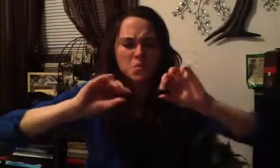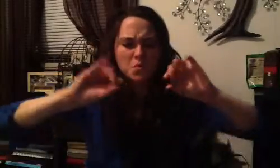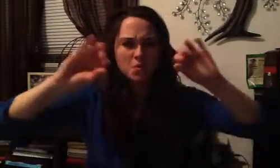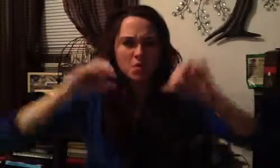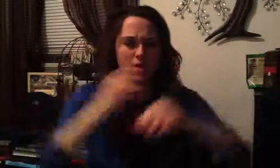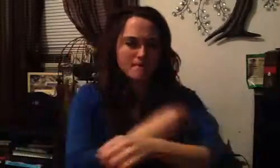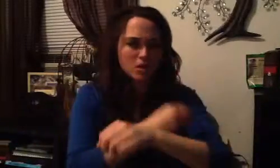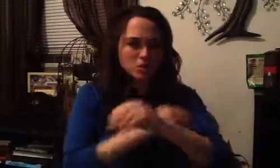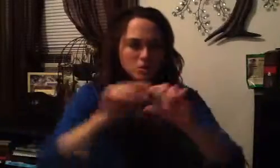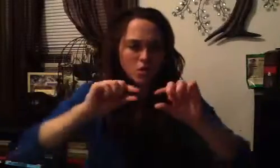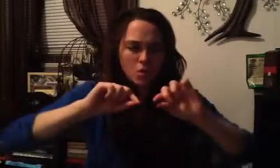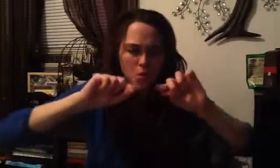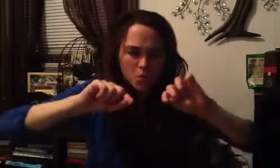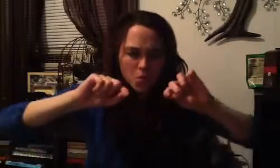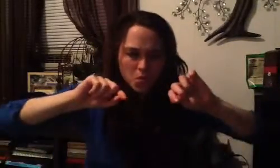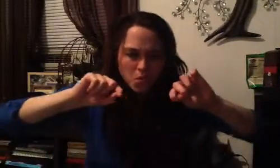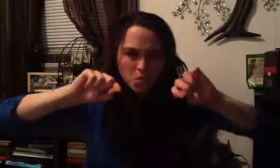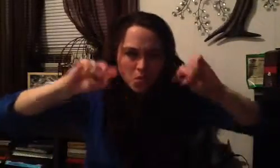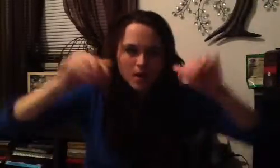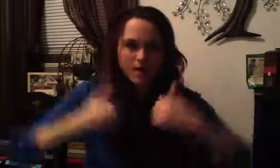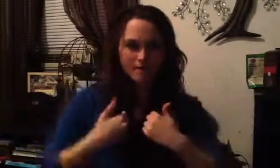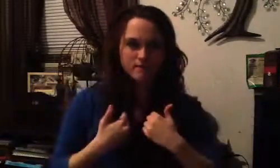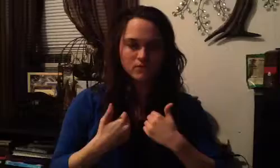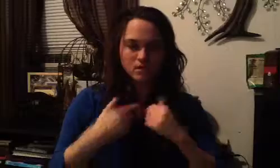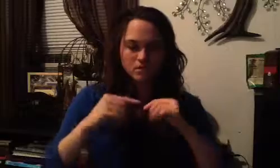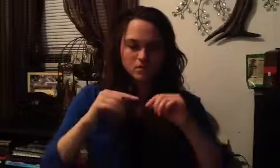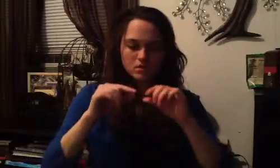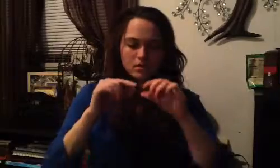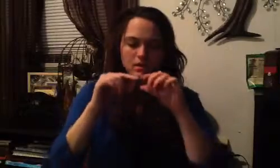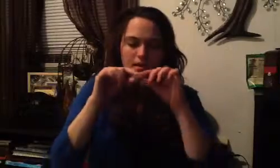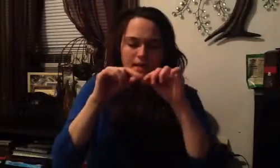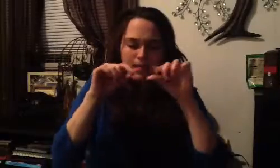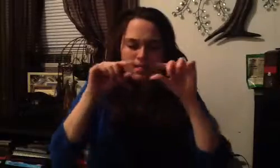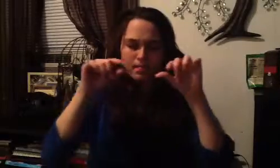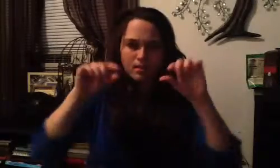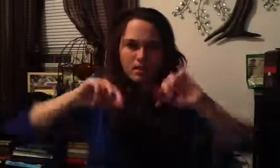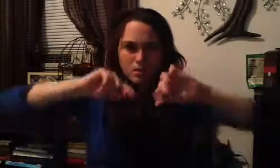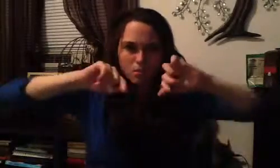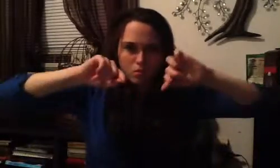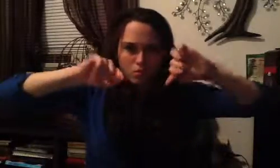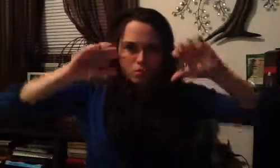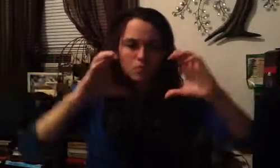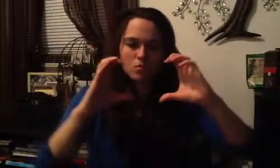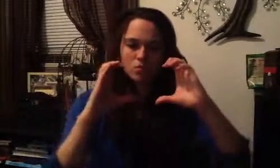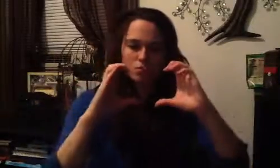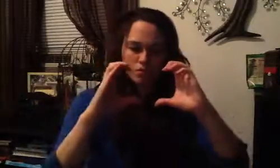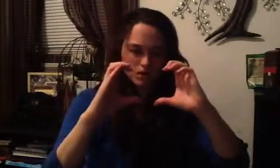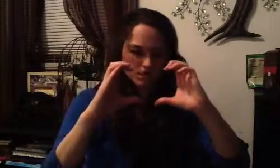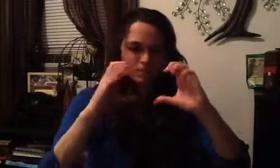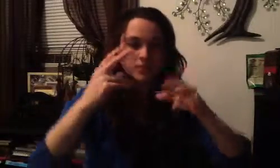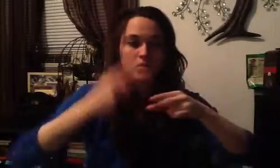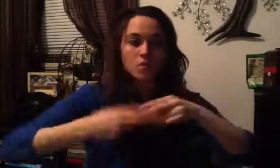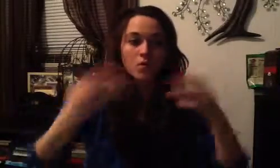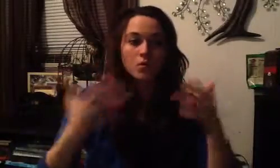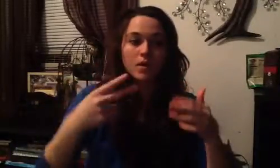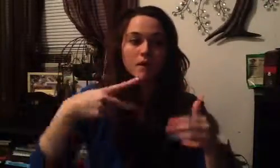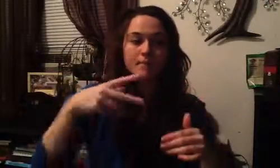little mounds or little hills. And those mounds and hills are called papillary